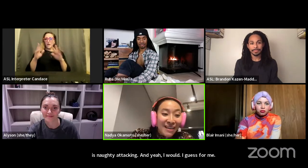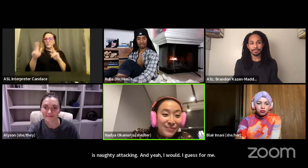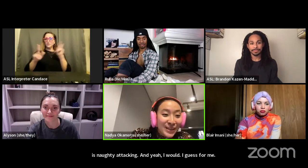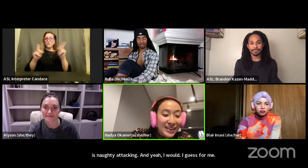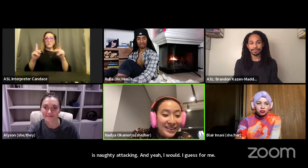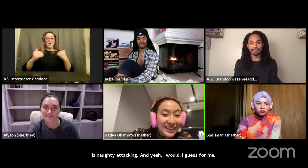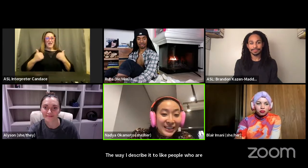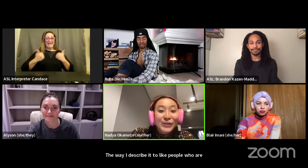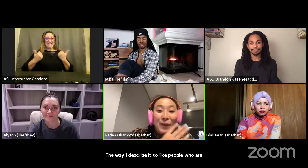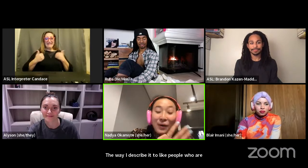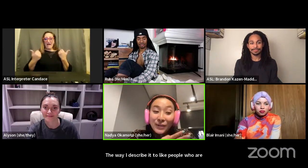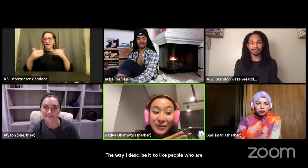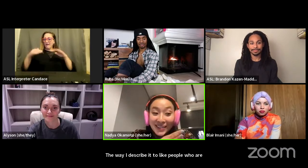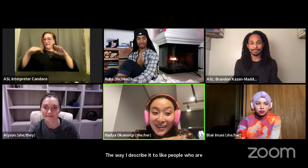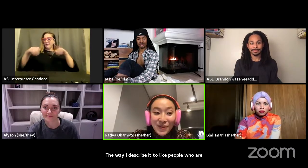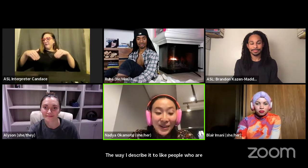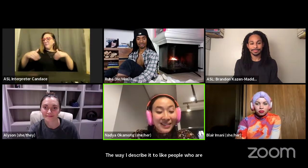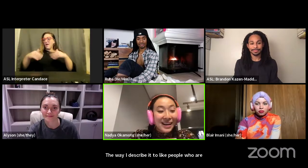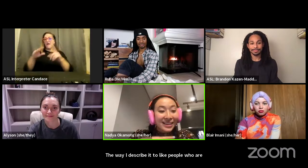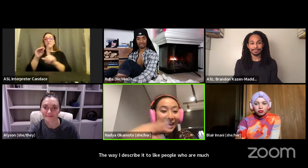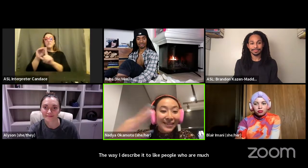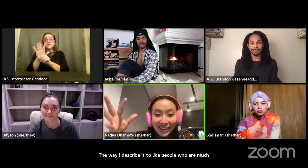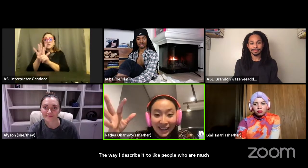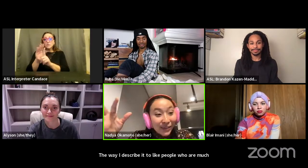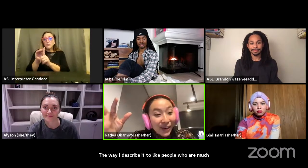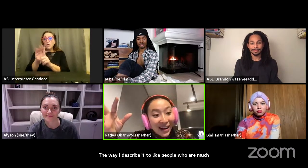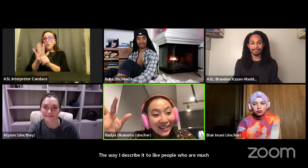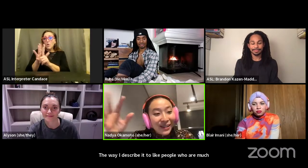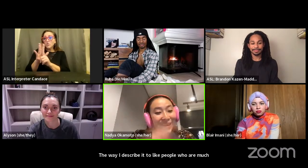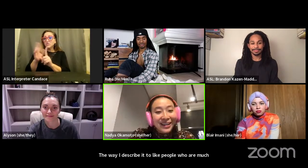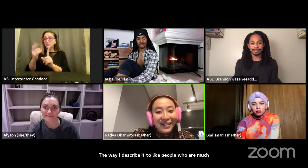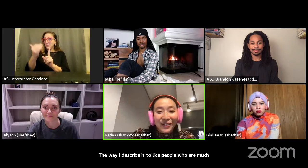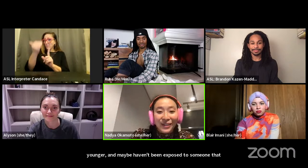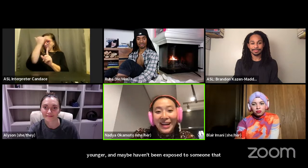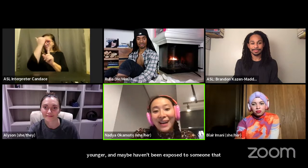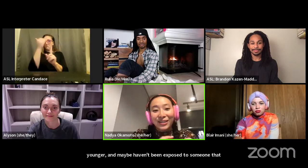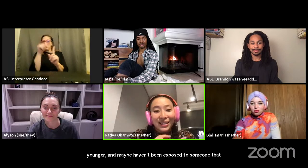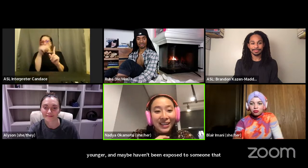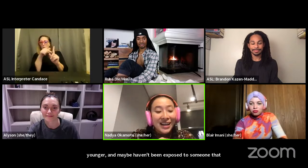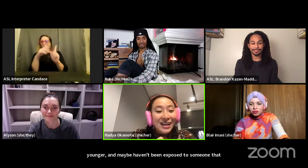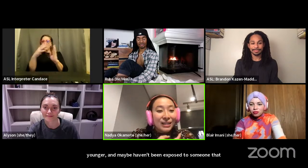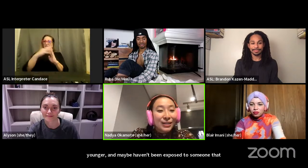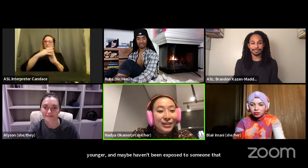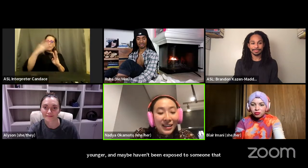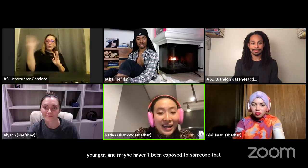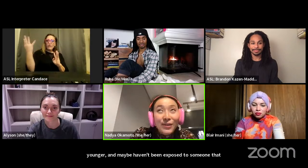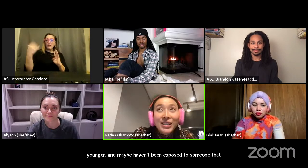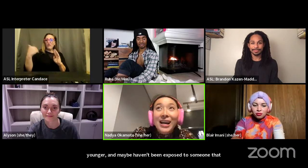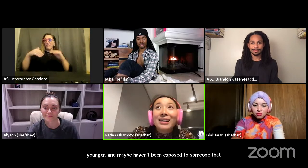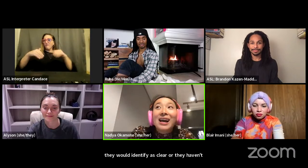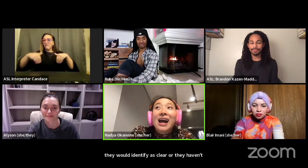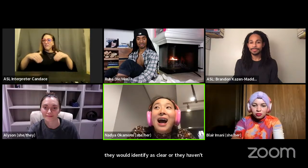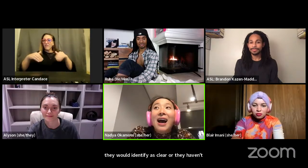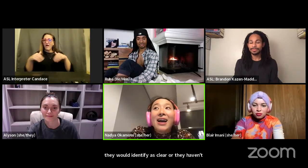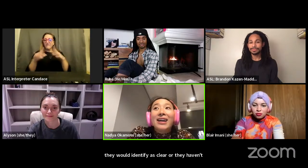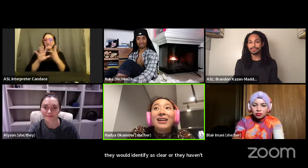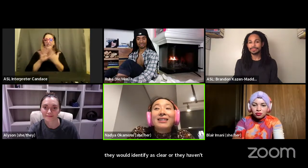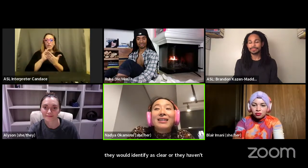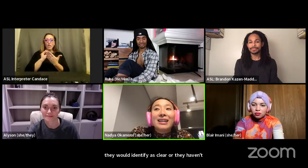and maybe haven't been exposed to someone that they would identify as queer, or they haven't really learned the language yet,